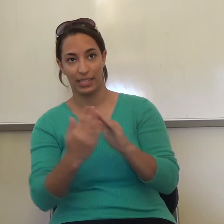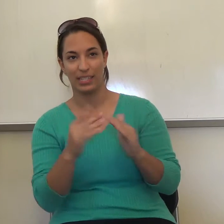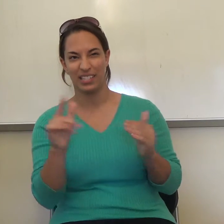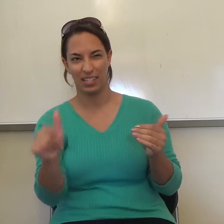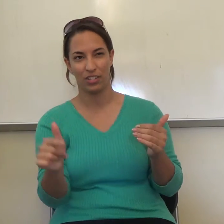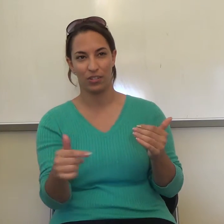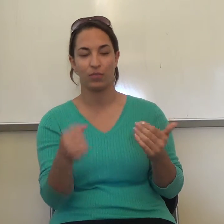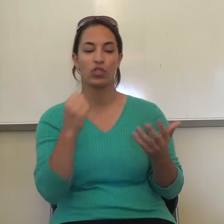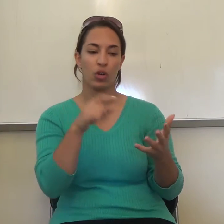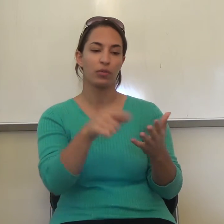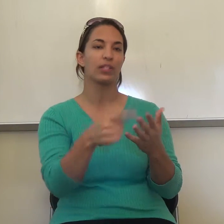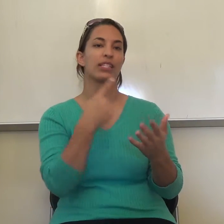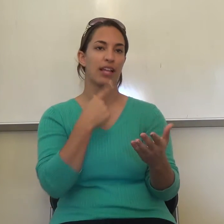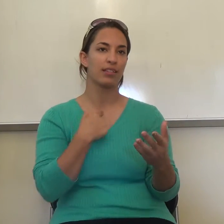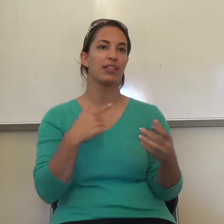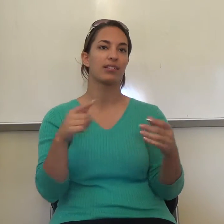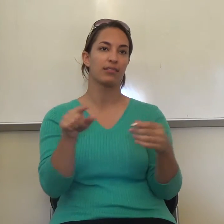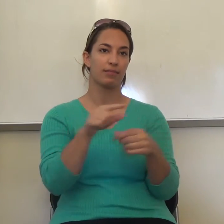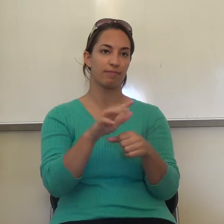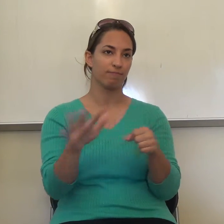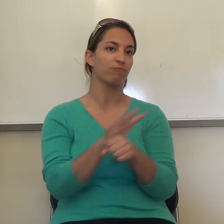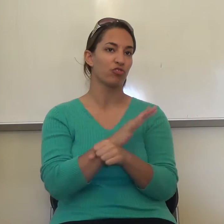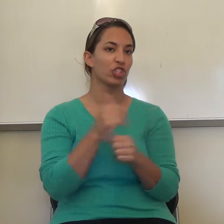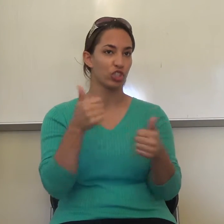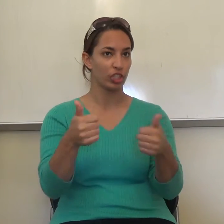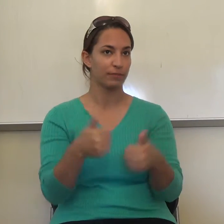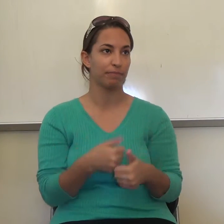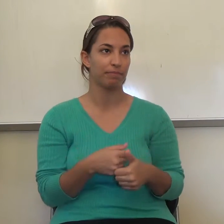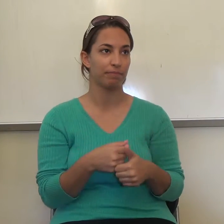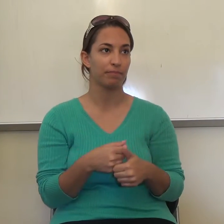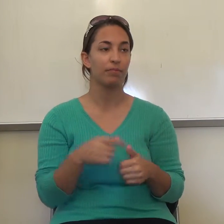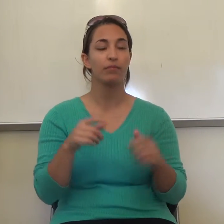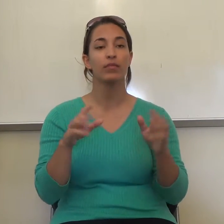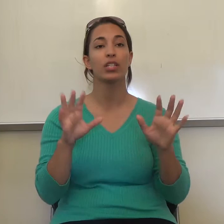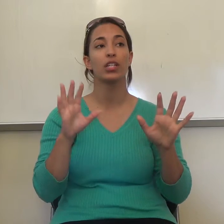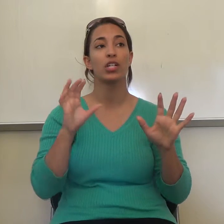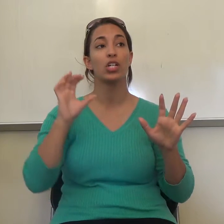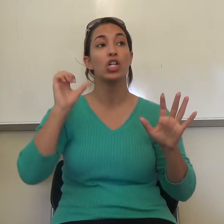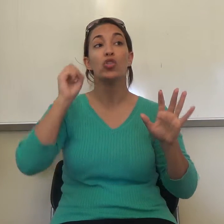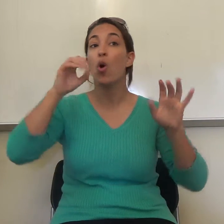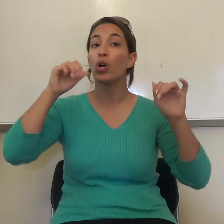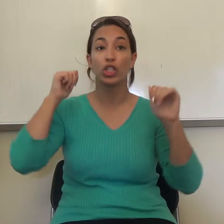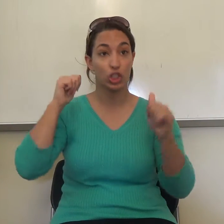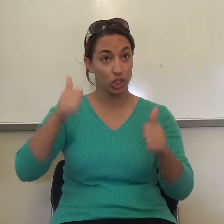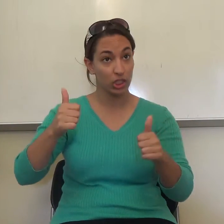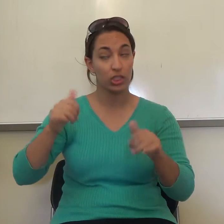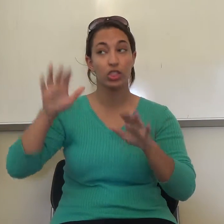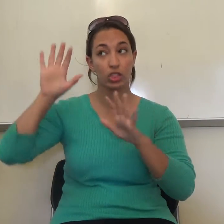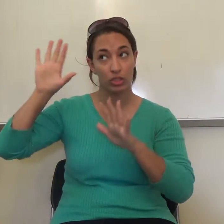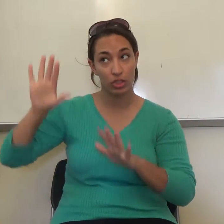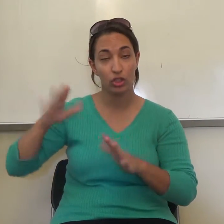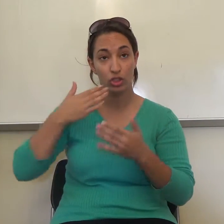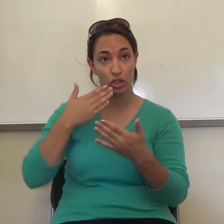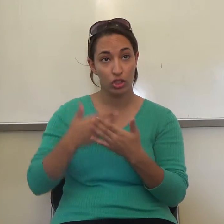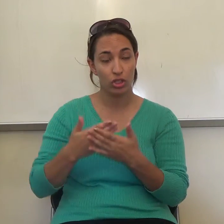enough. Yeah. Let me ask a question. So that's good. That's really good. What are